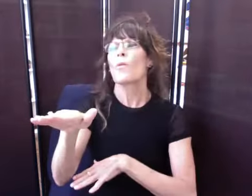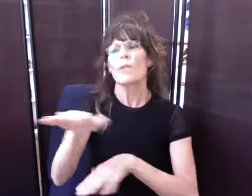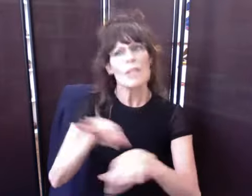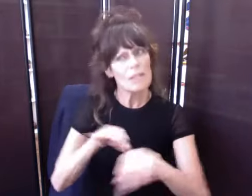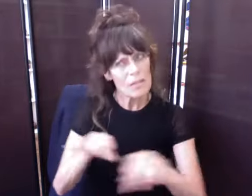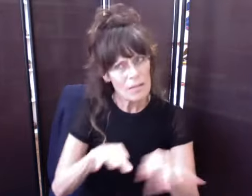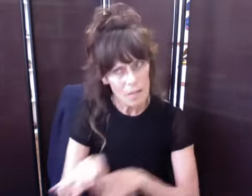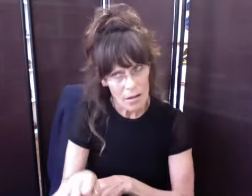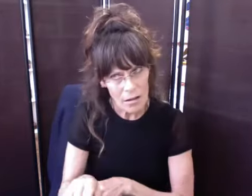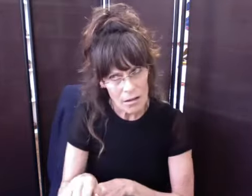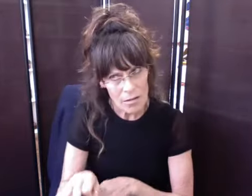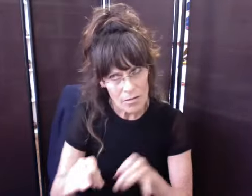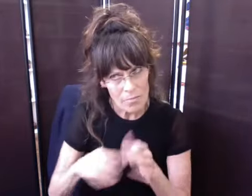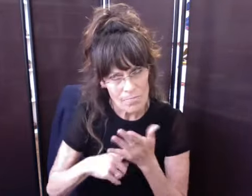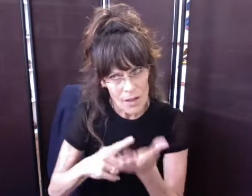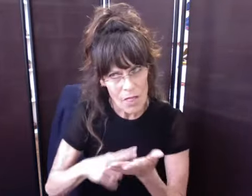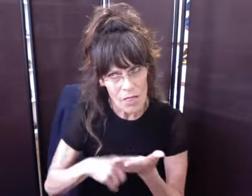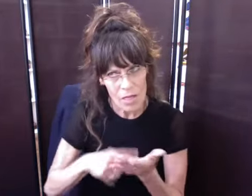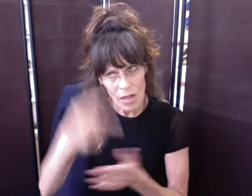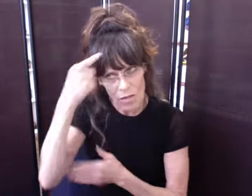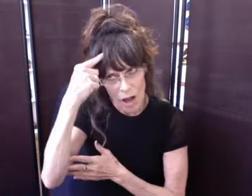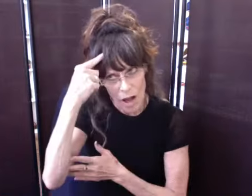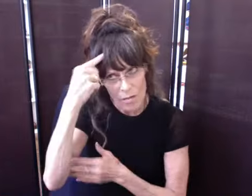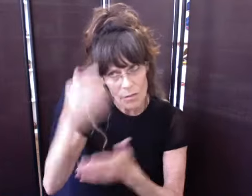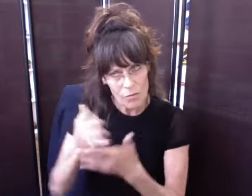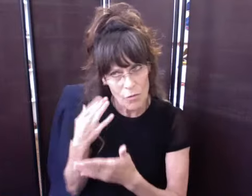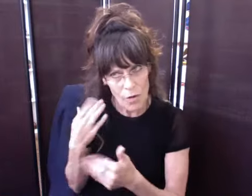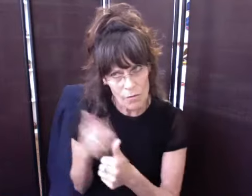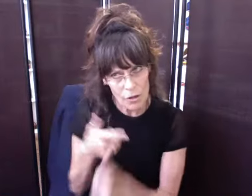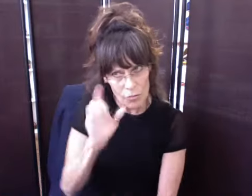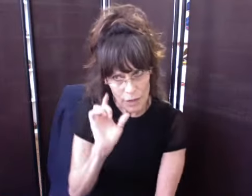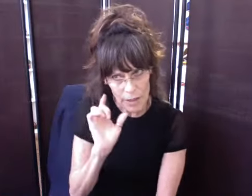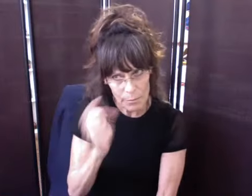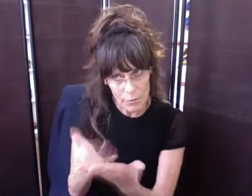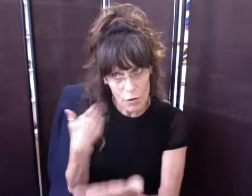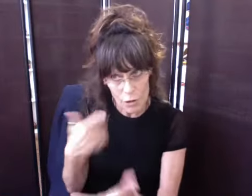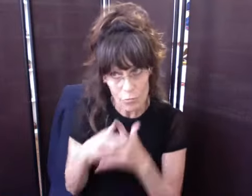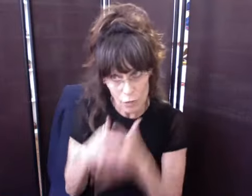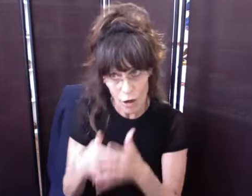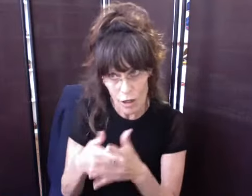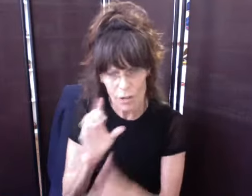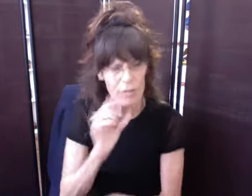you before that first drink, before you jumped back into the bottle. And I got to tell you, I never really thought about that